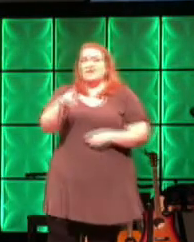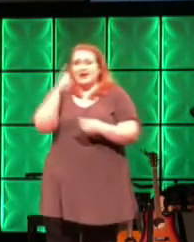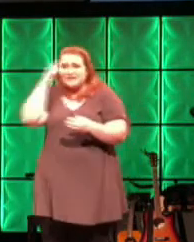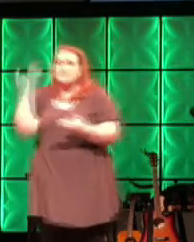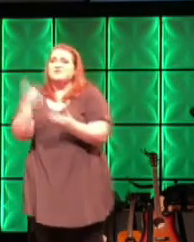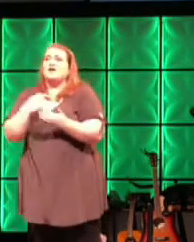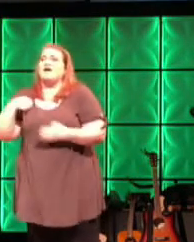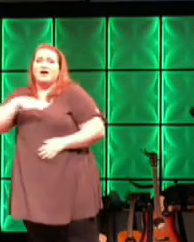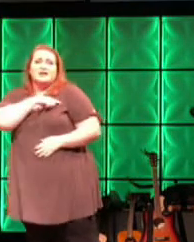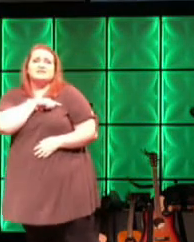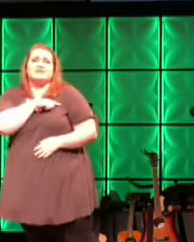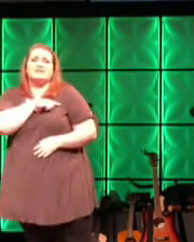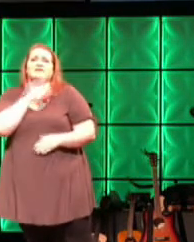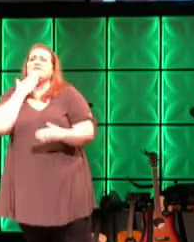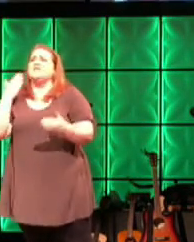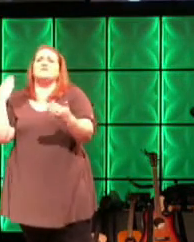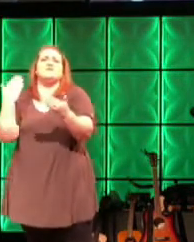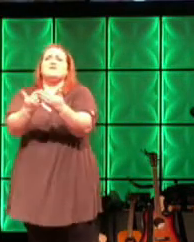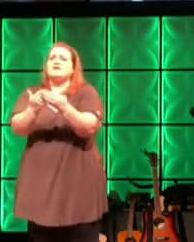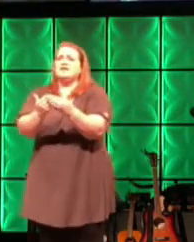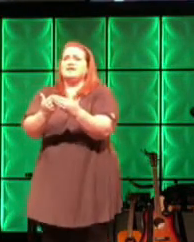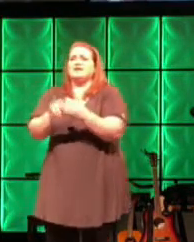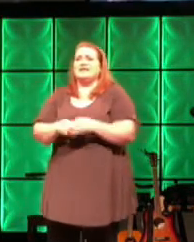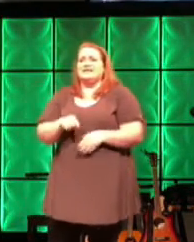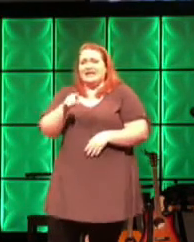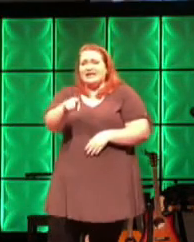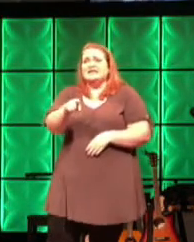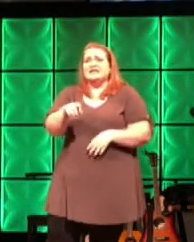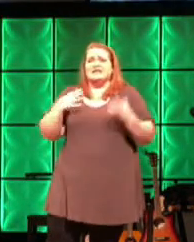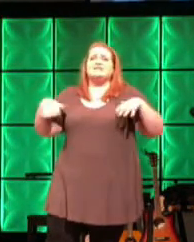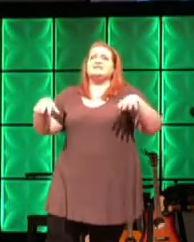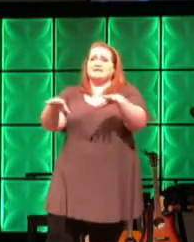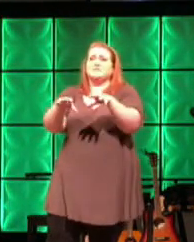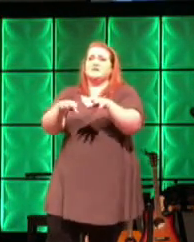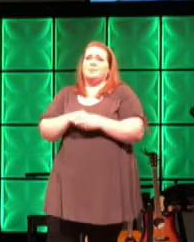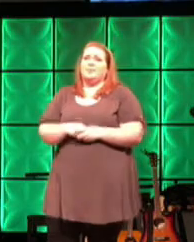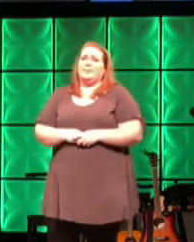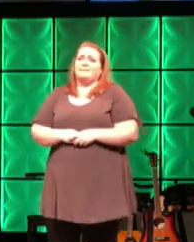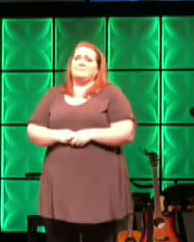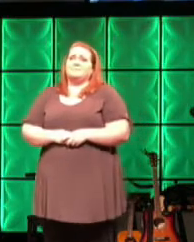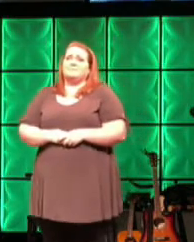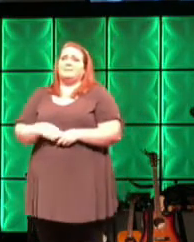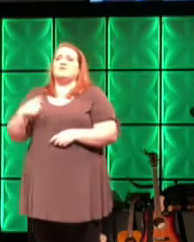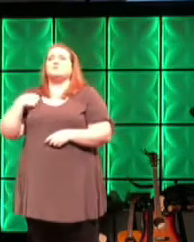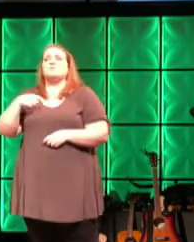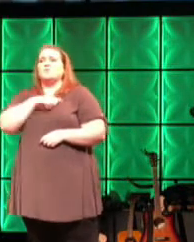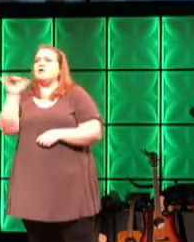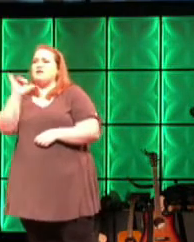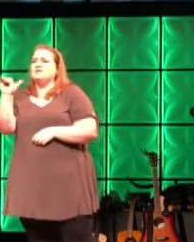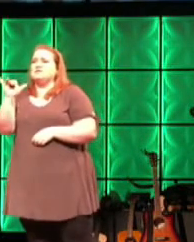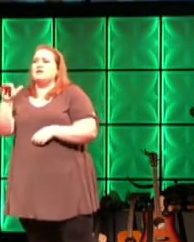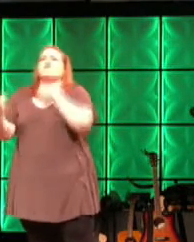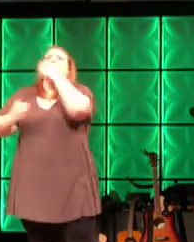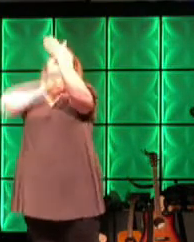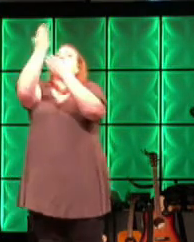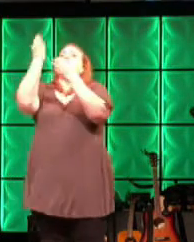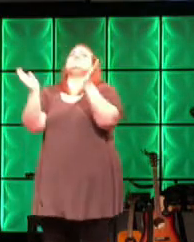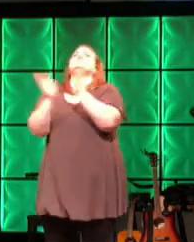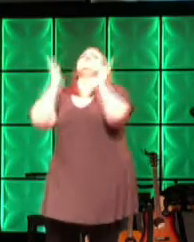us, it is good news that he answered this way. For we too cry Hosanna.